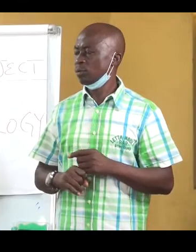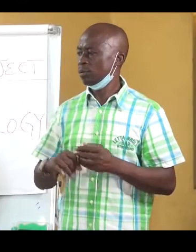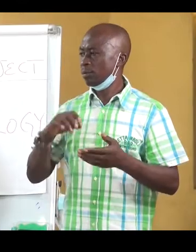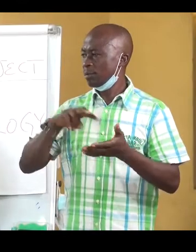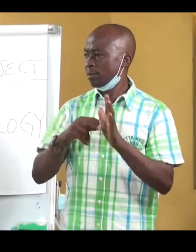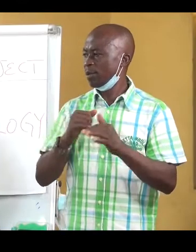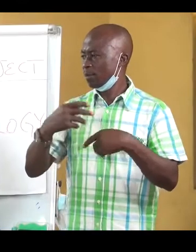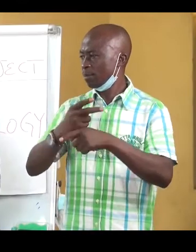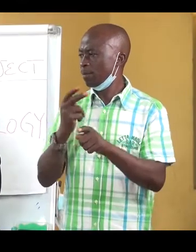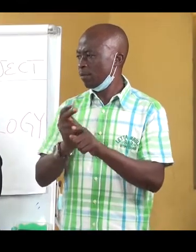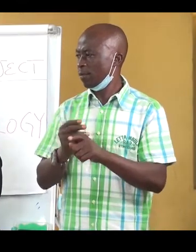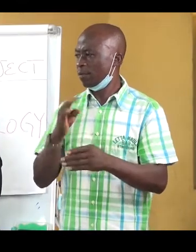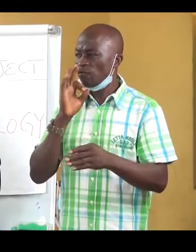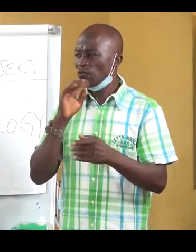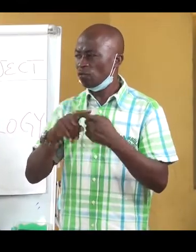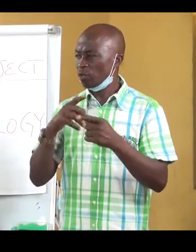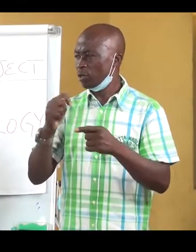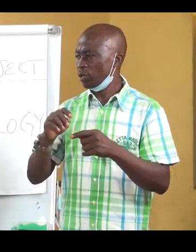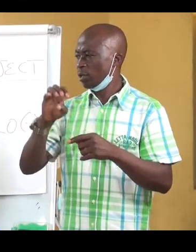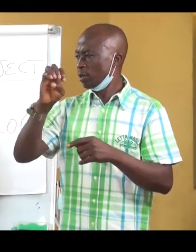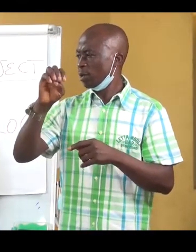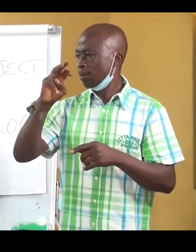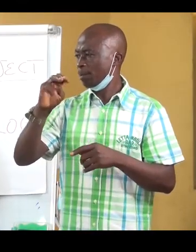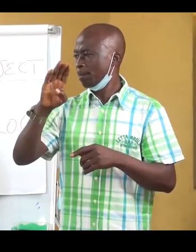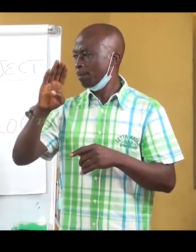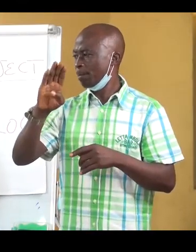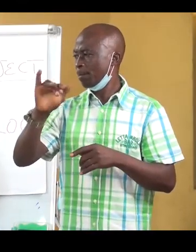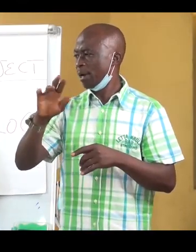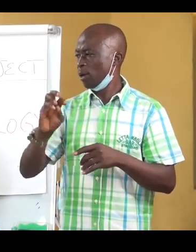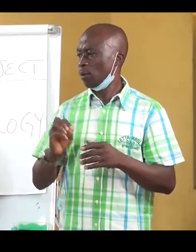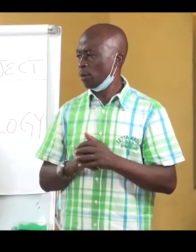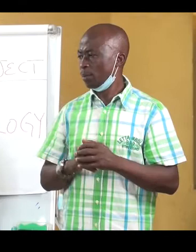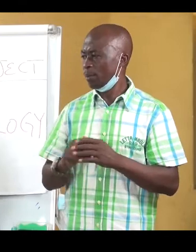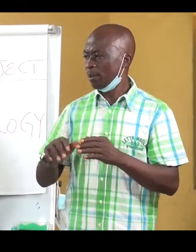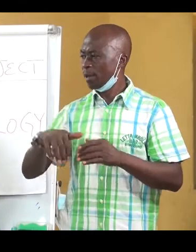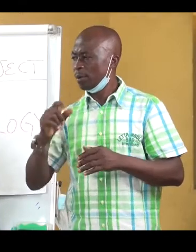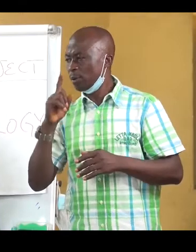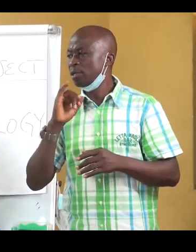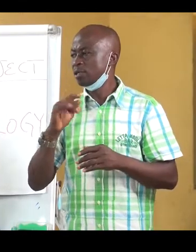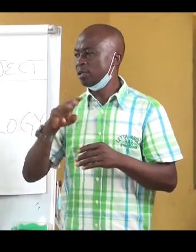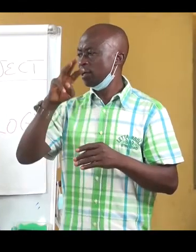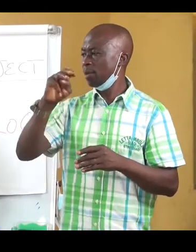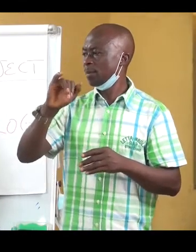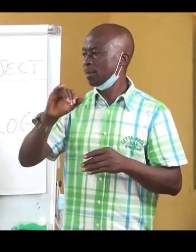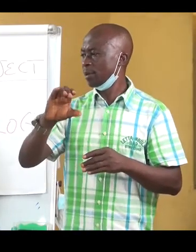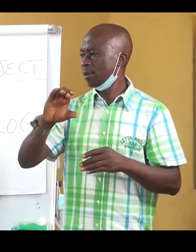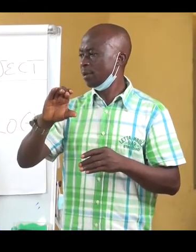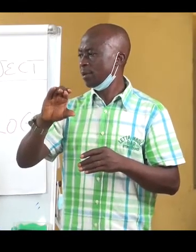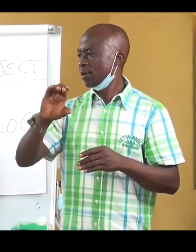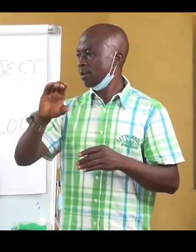to the embryo. Then another structure is the macrophyle, which is the opening into the ovule left